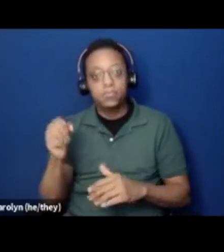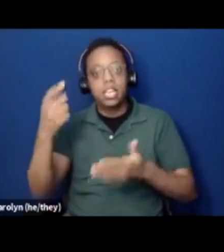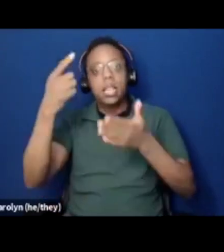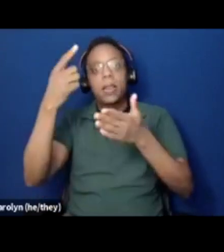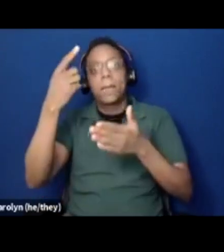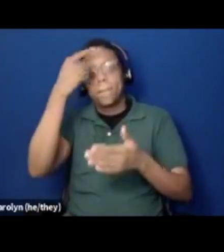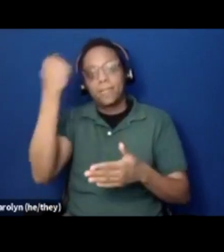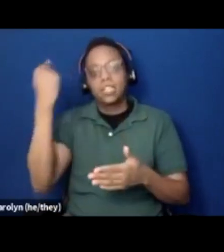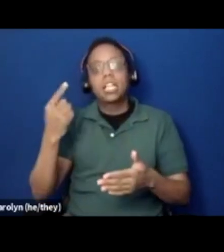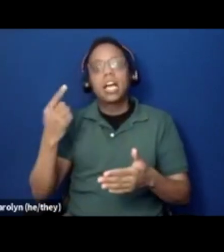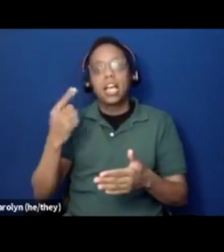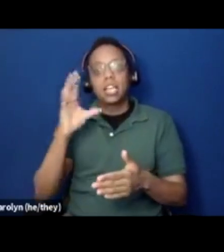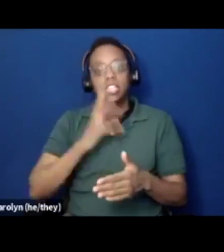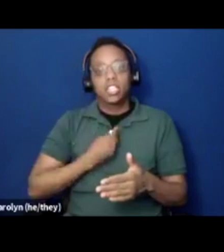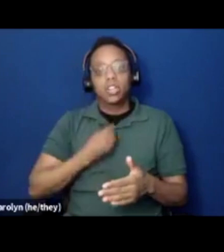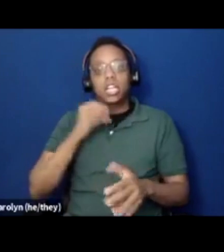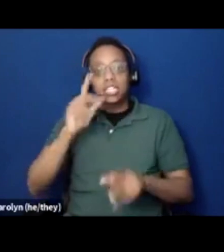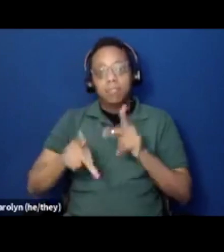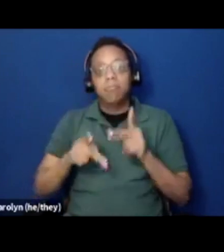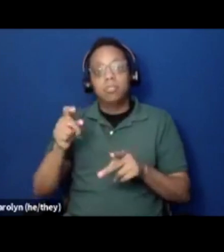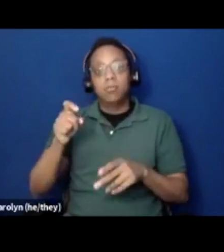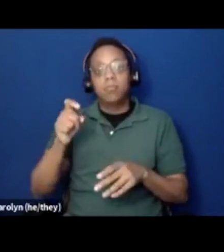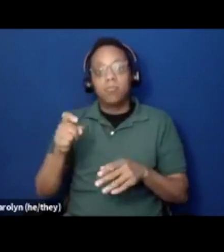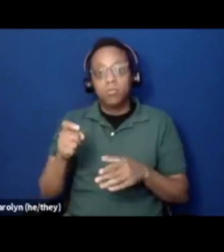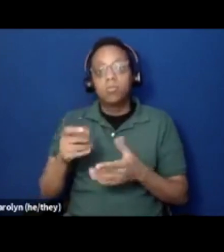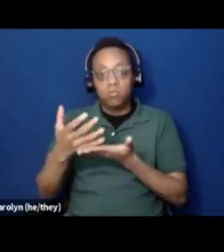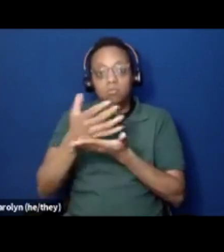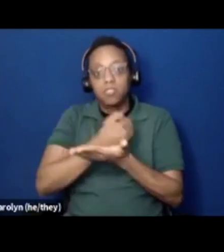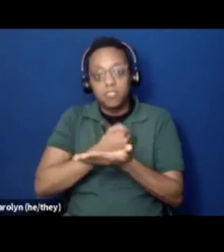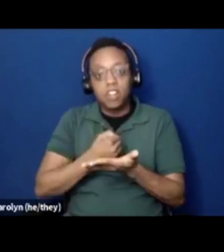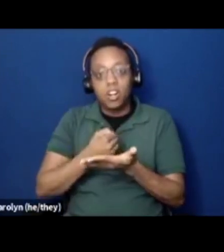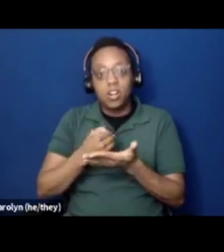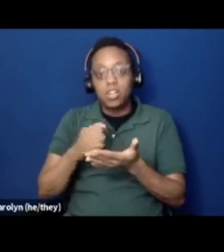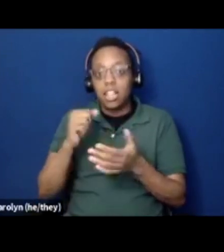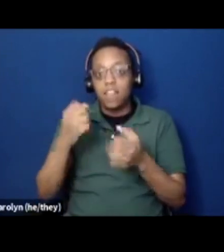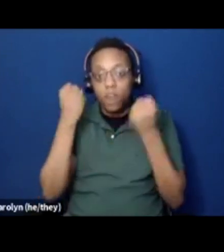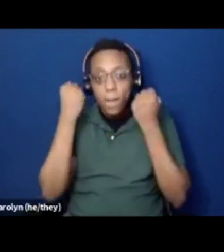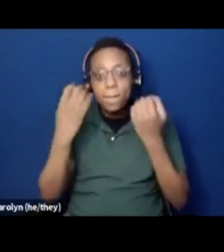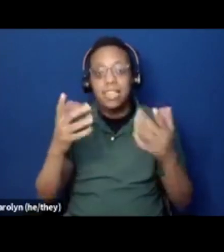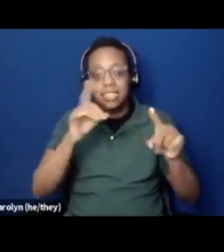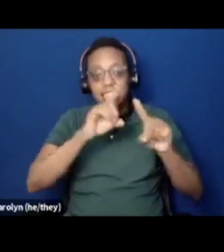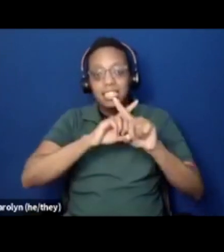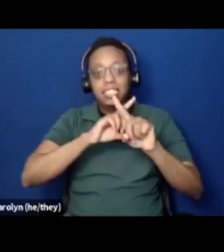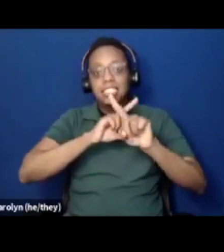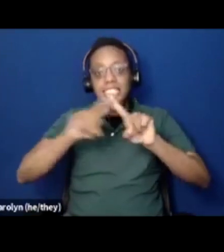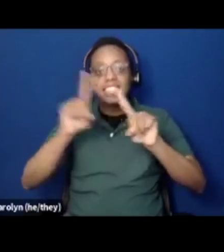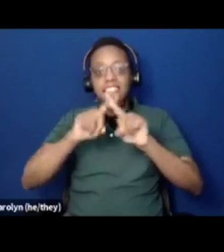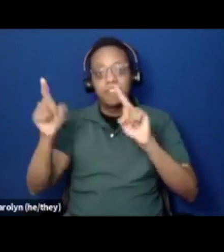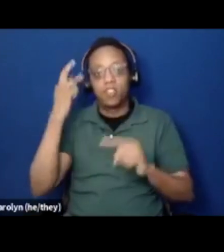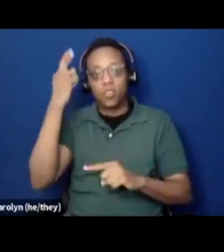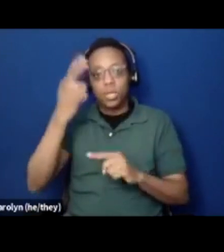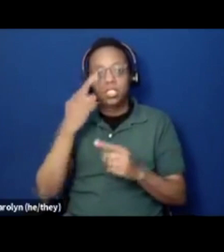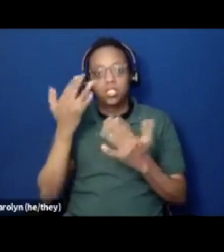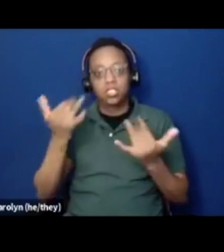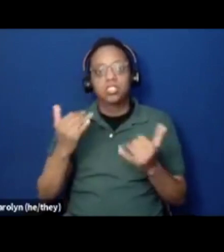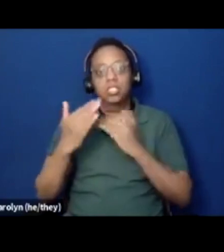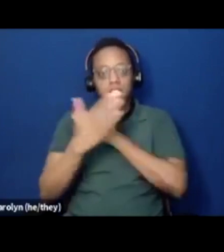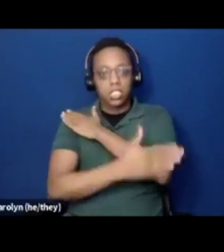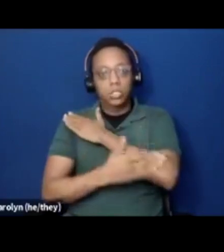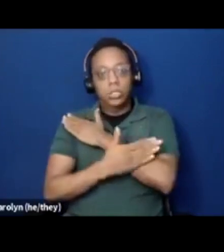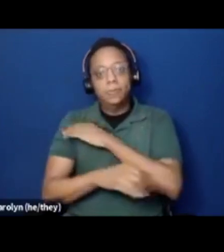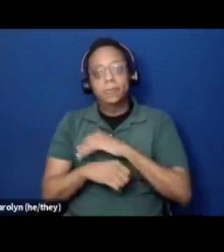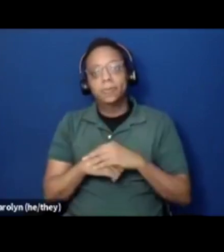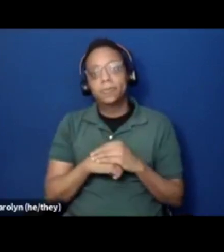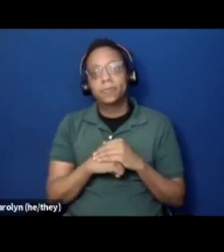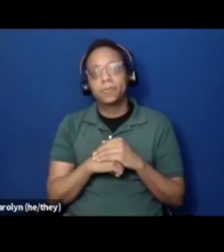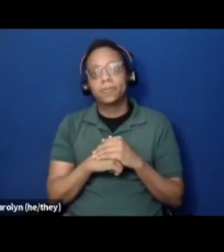transformative justice piece. We deserve reparations on many planes within this country. So looking at